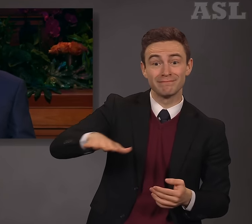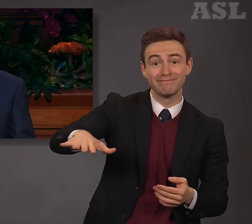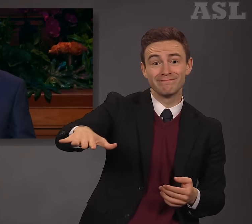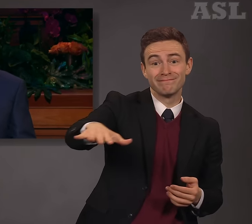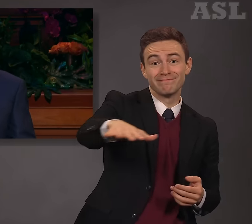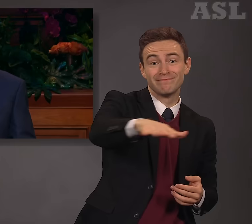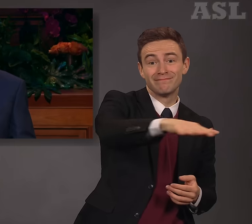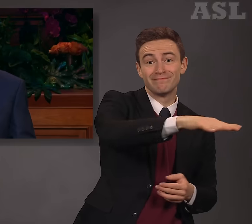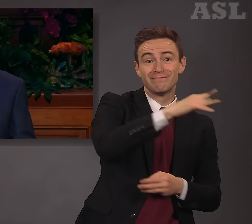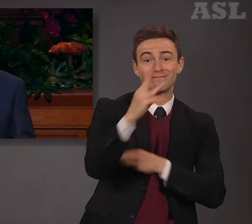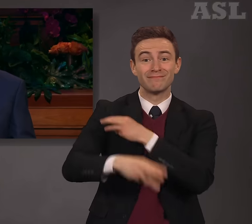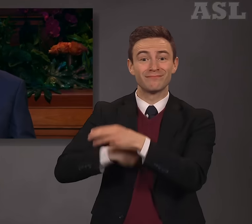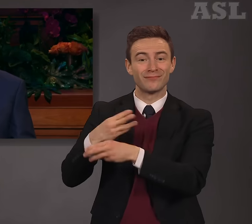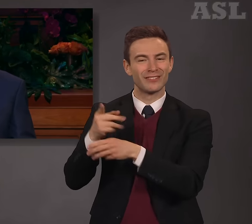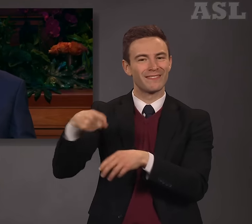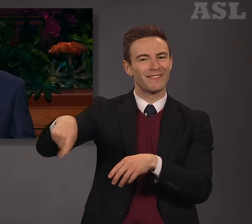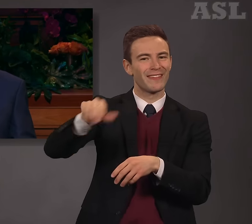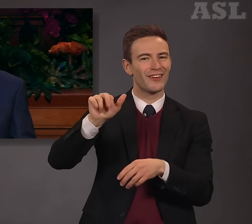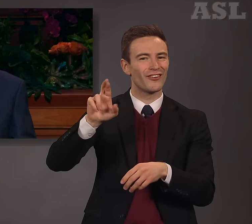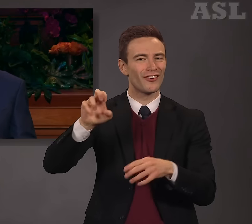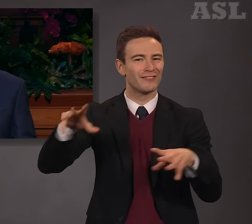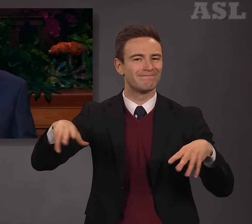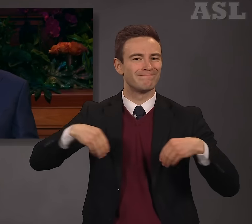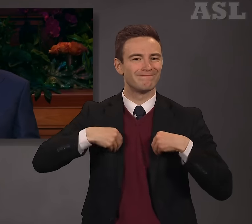the name of Jesus Christ.